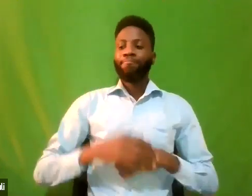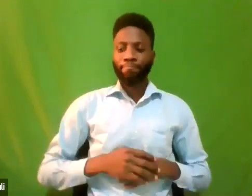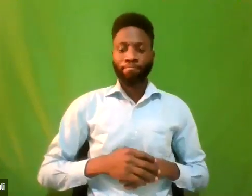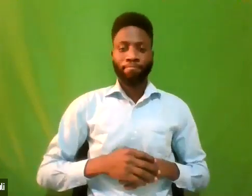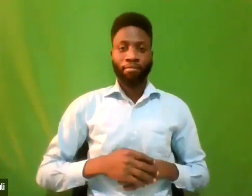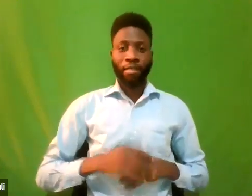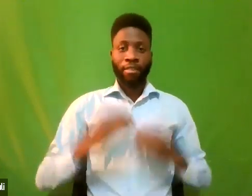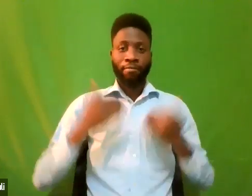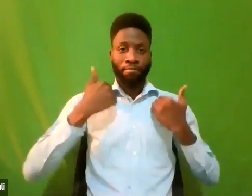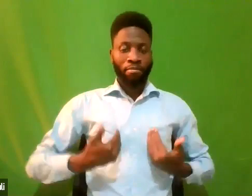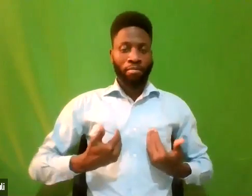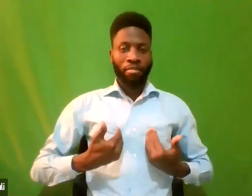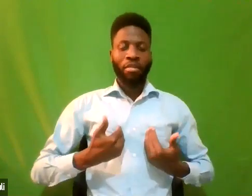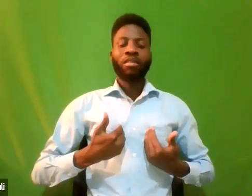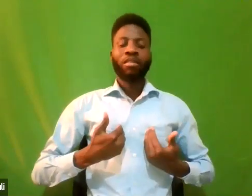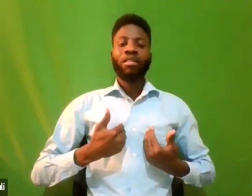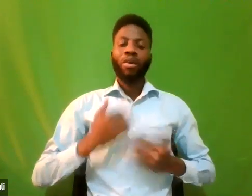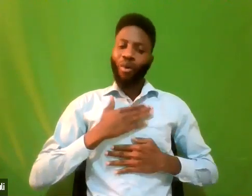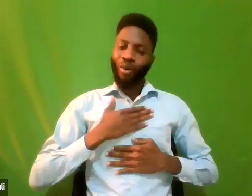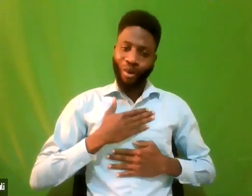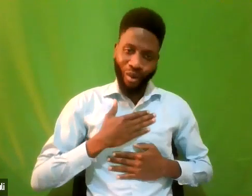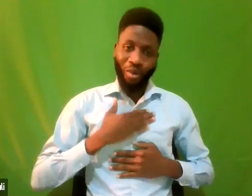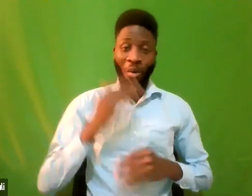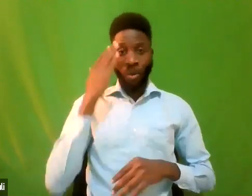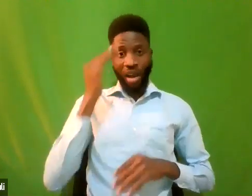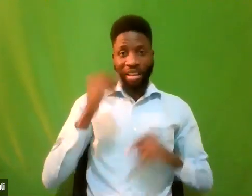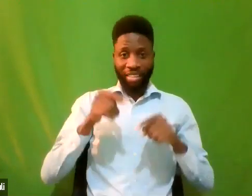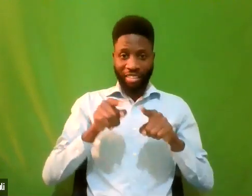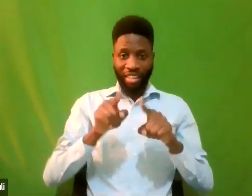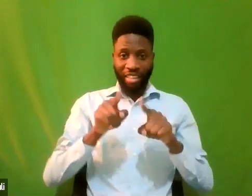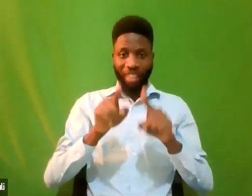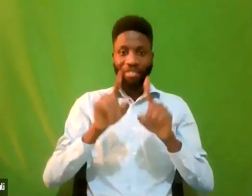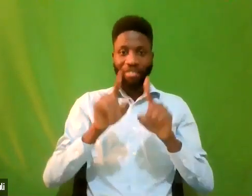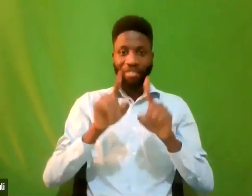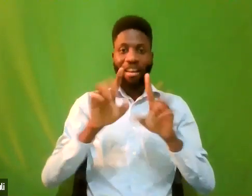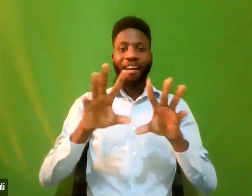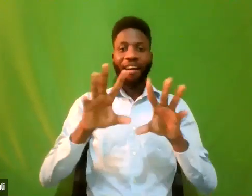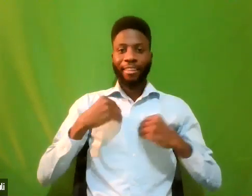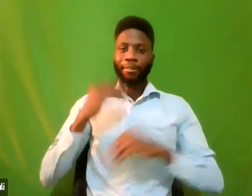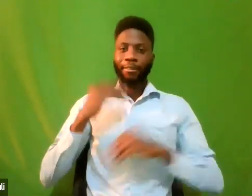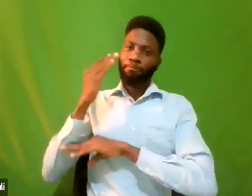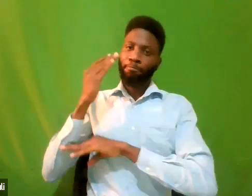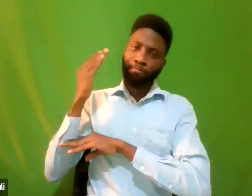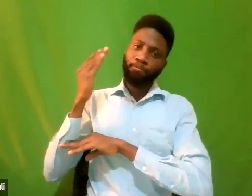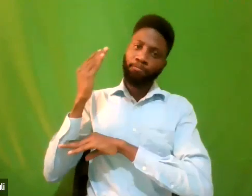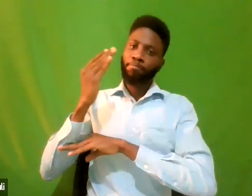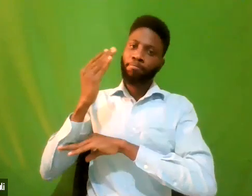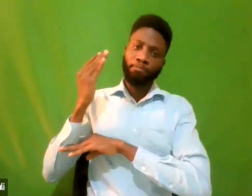that she has accepted to speak to all of you and to share her personal experiences and